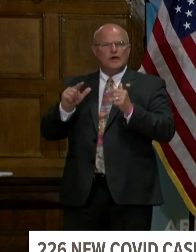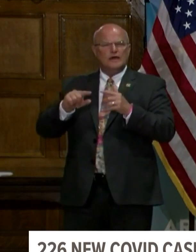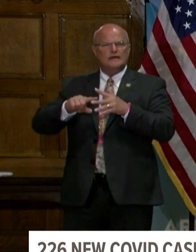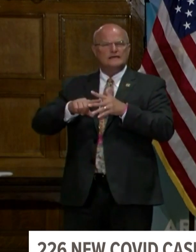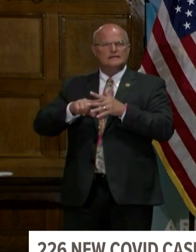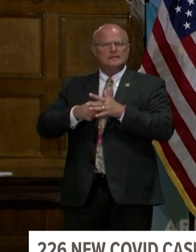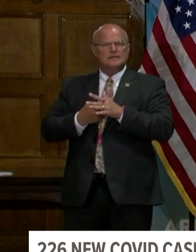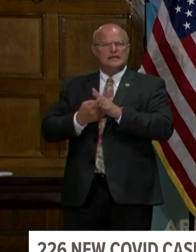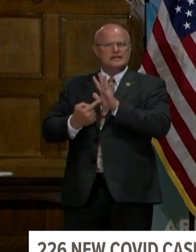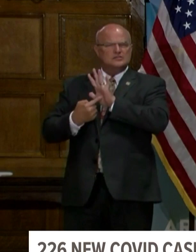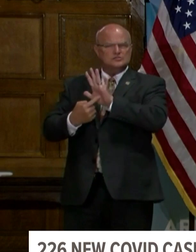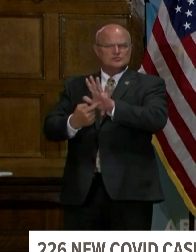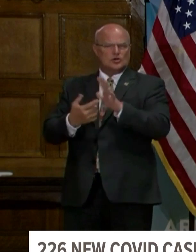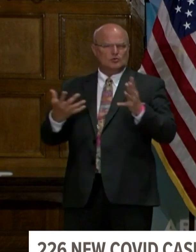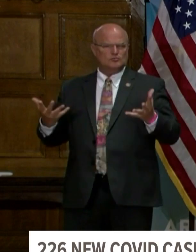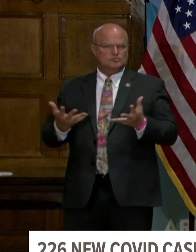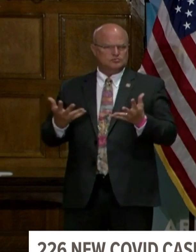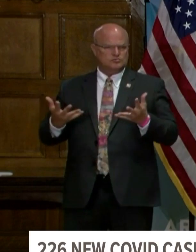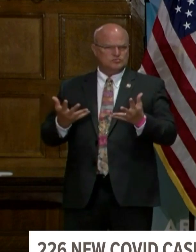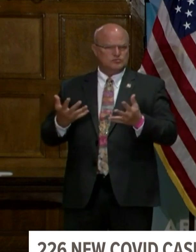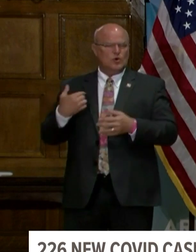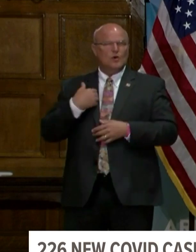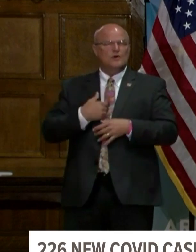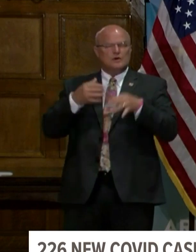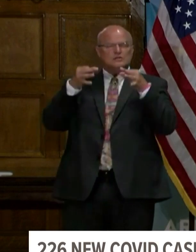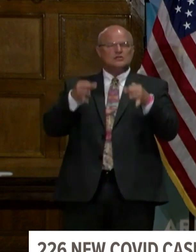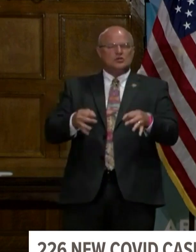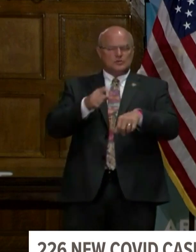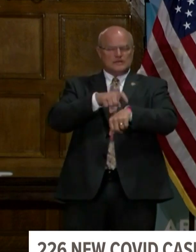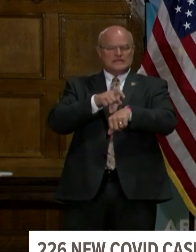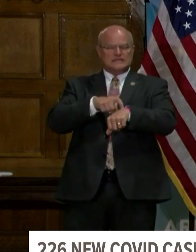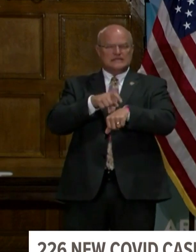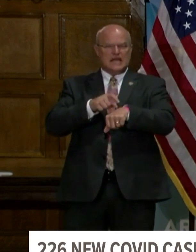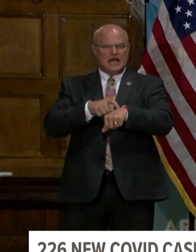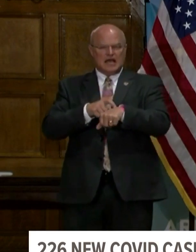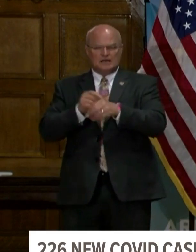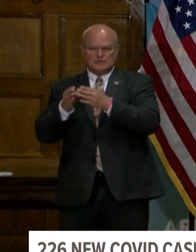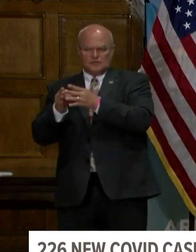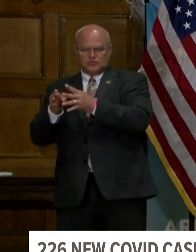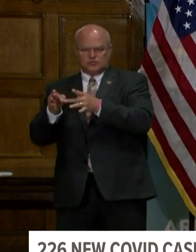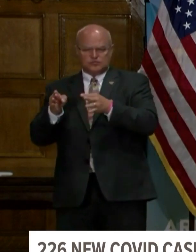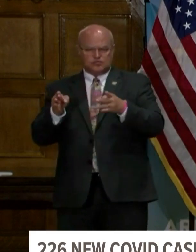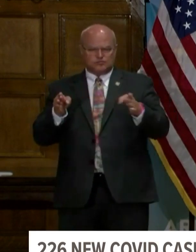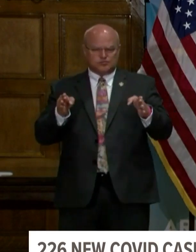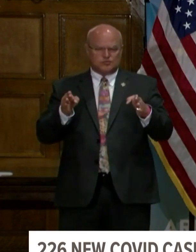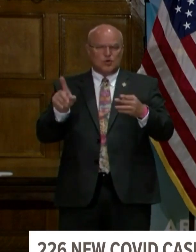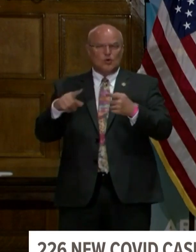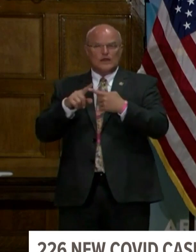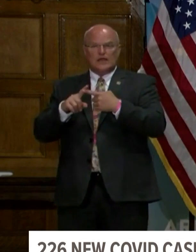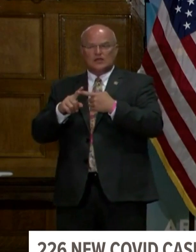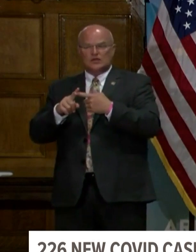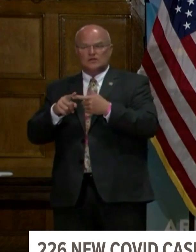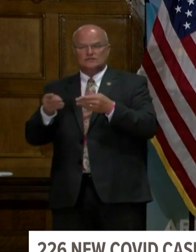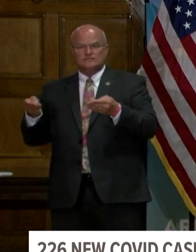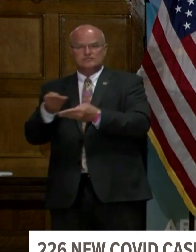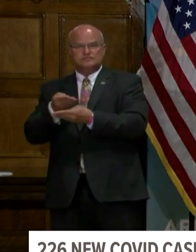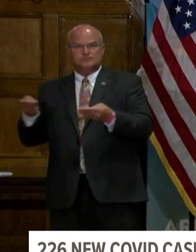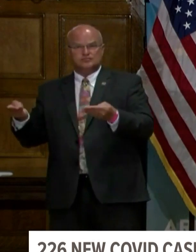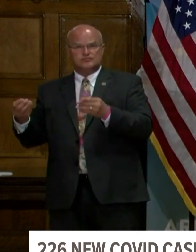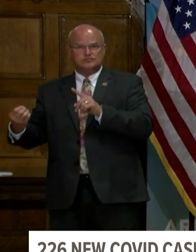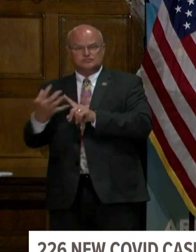symptoms began, because what we want is to determine the period of infectivity, when they could have transmitted